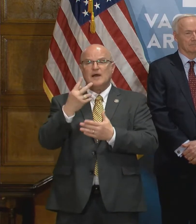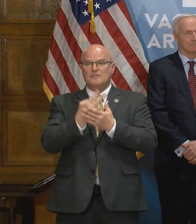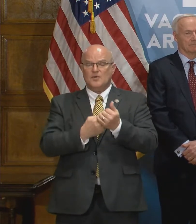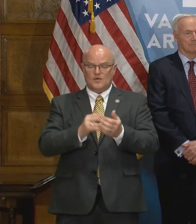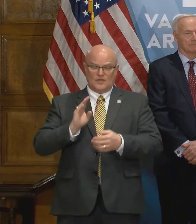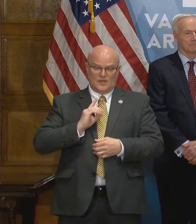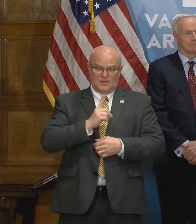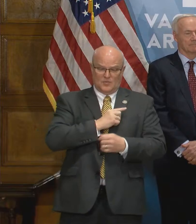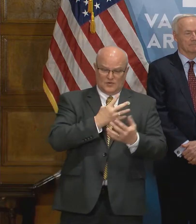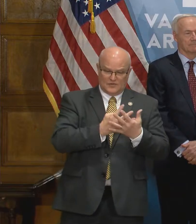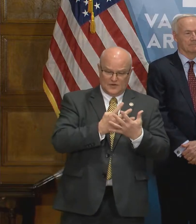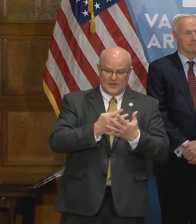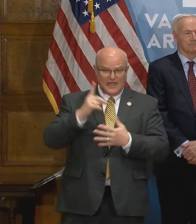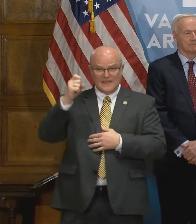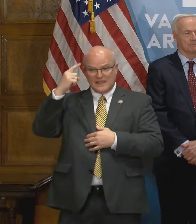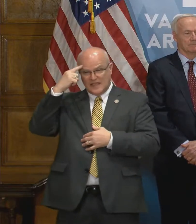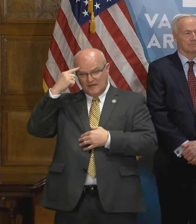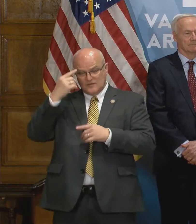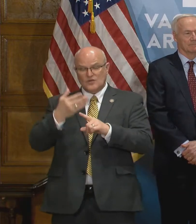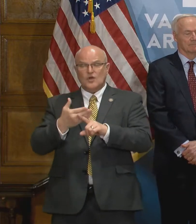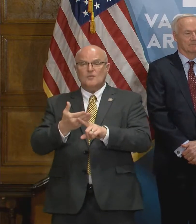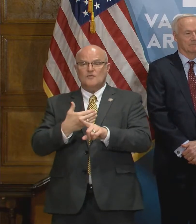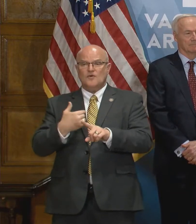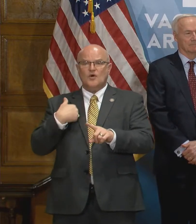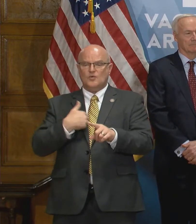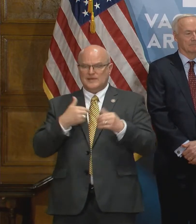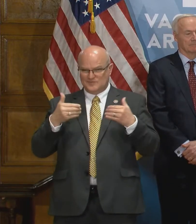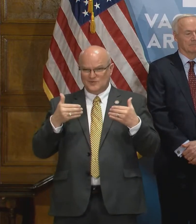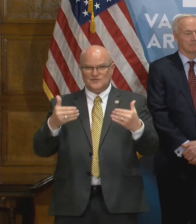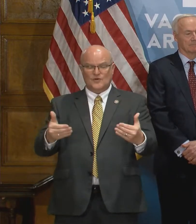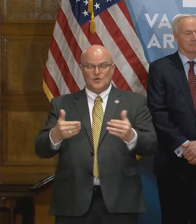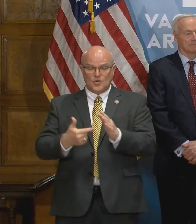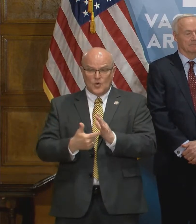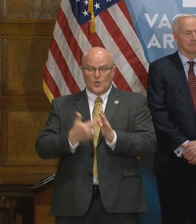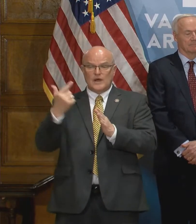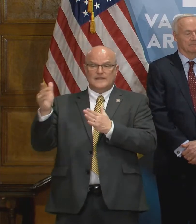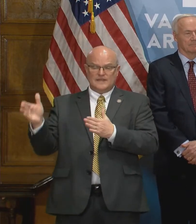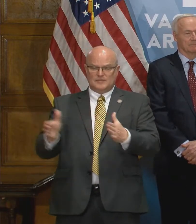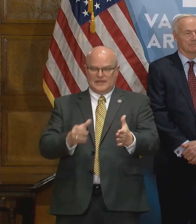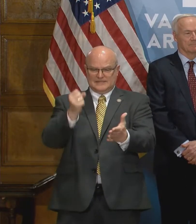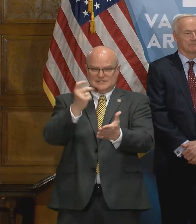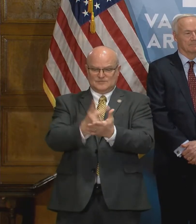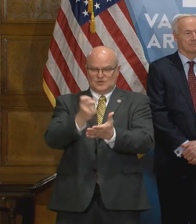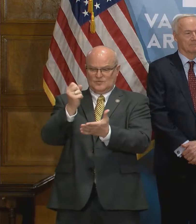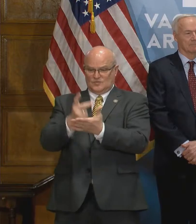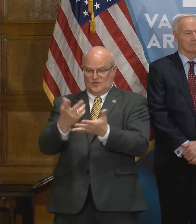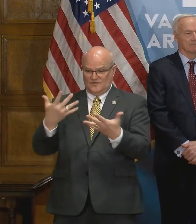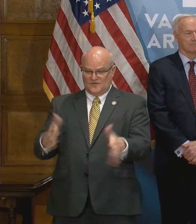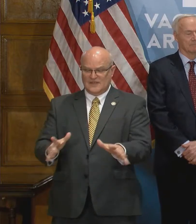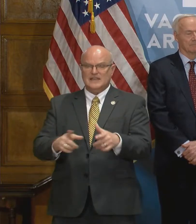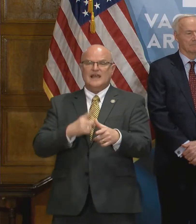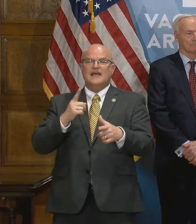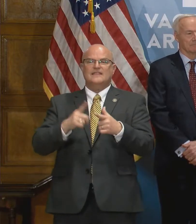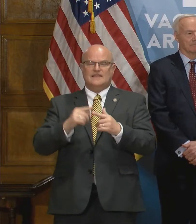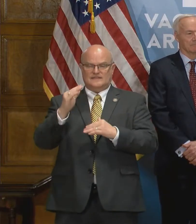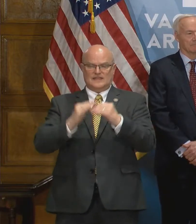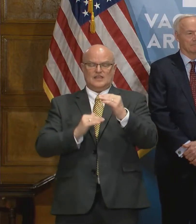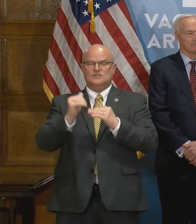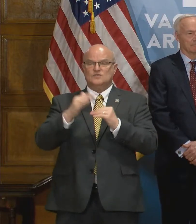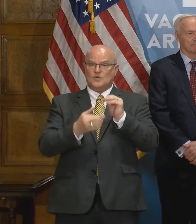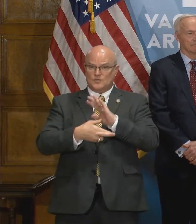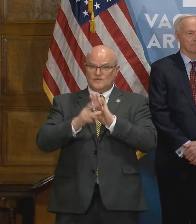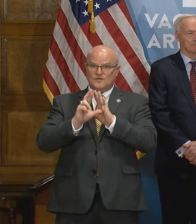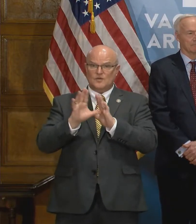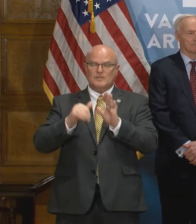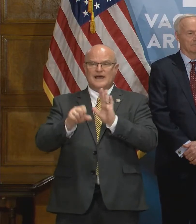the Board of Corrections and the governor before we move forward. Once those plans are approved, then the construction has to be reviewed